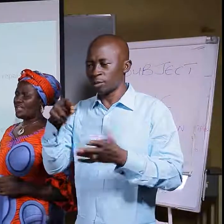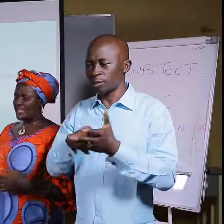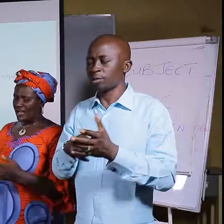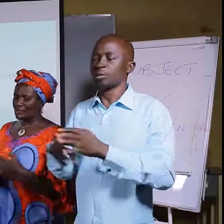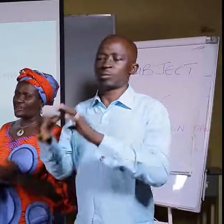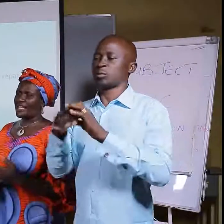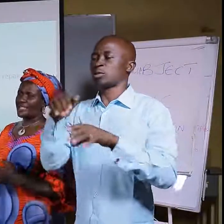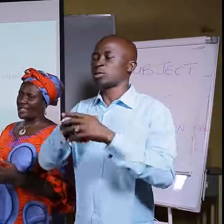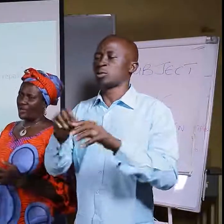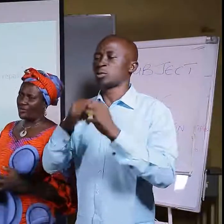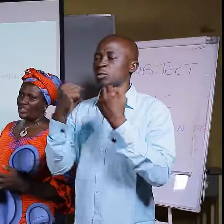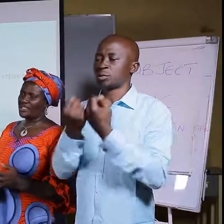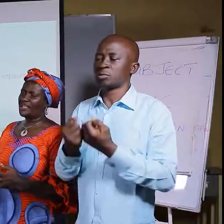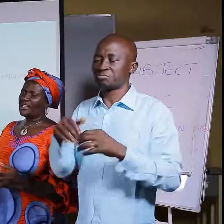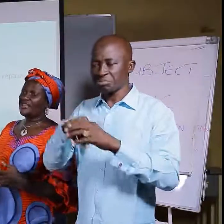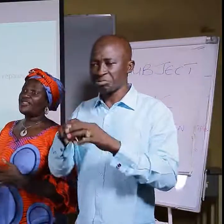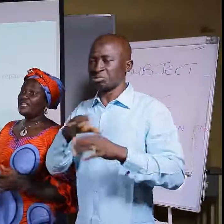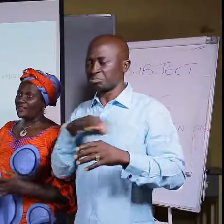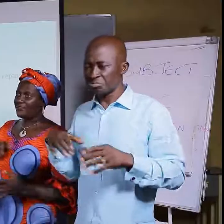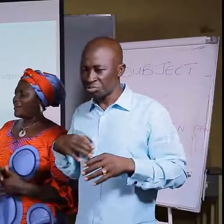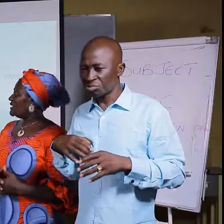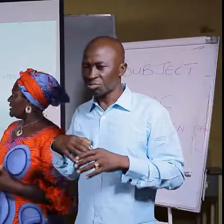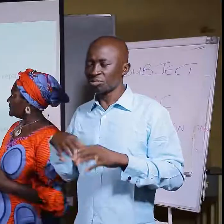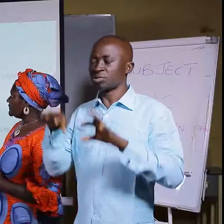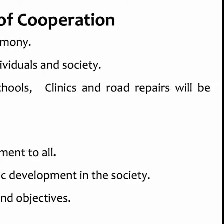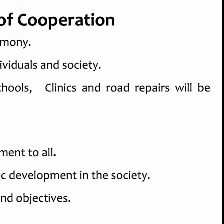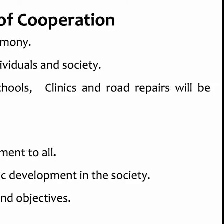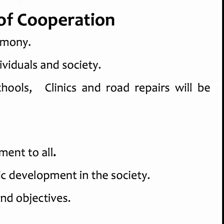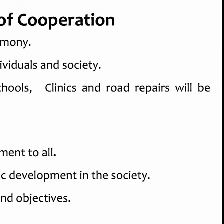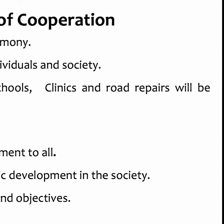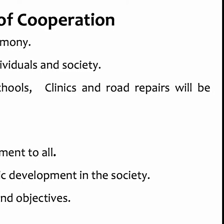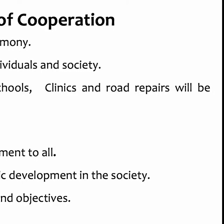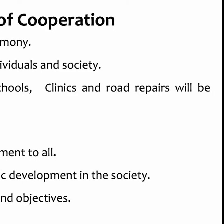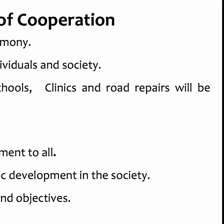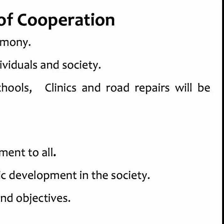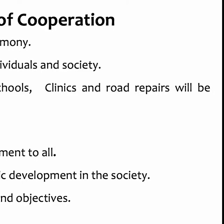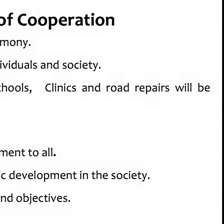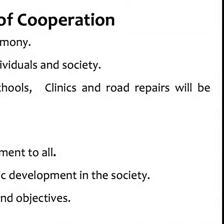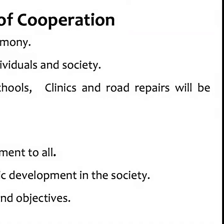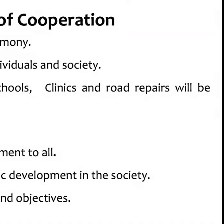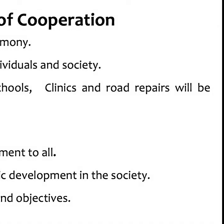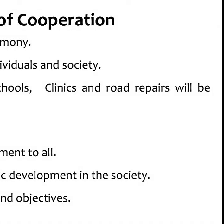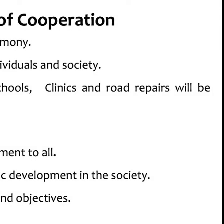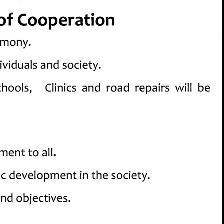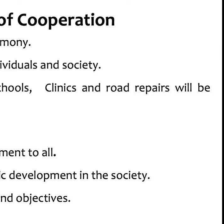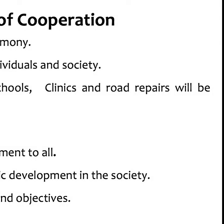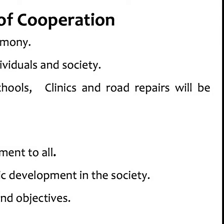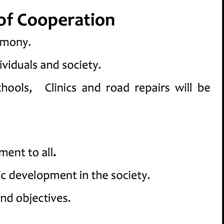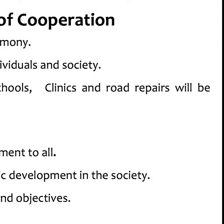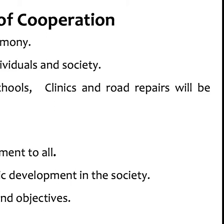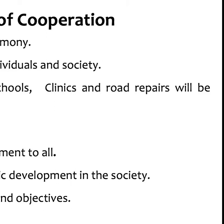cooperation in our society, in our community, even in the family. One of the benefits of cooperation